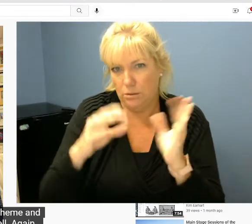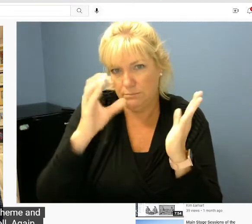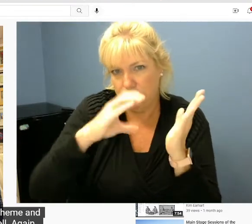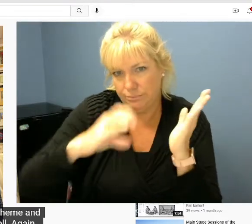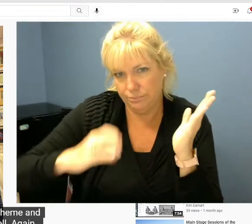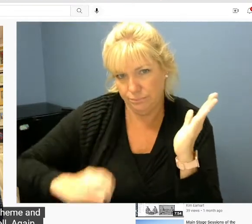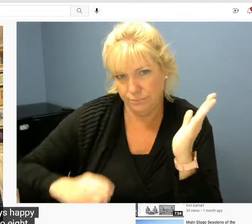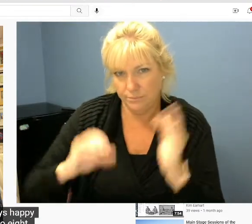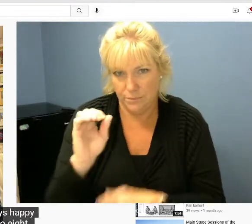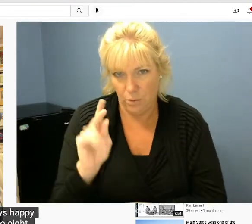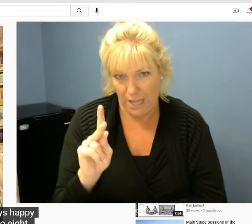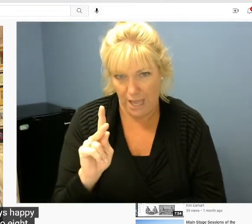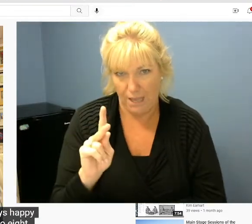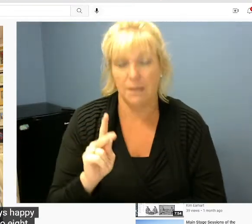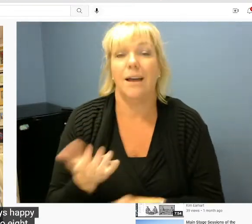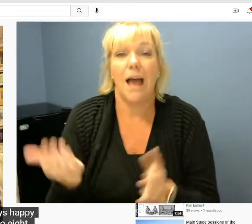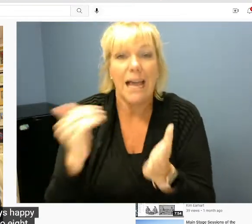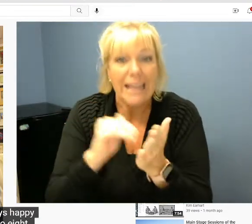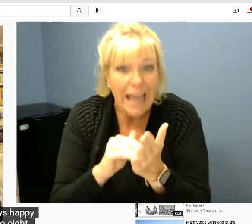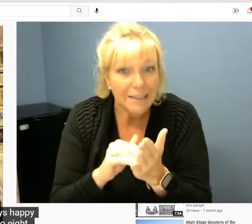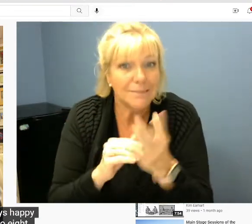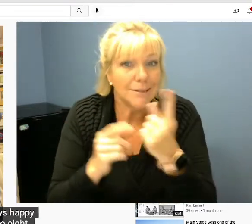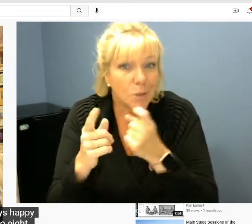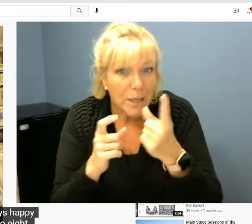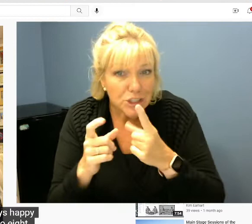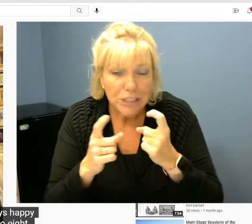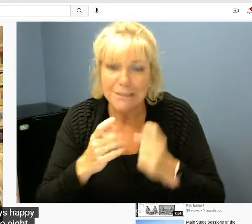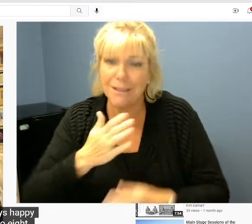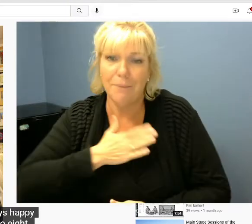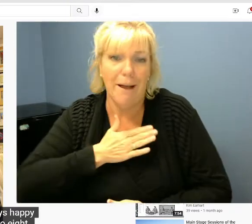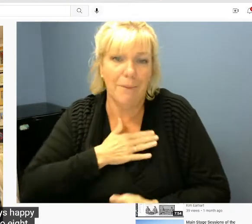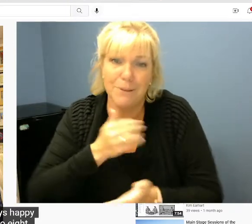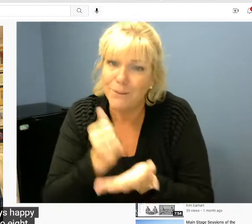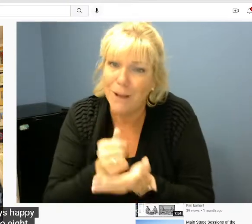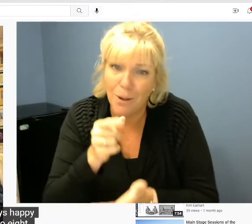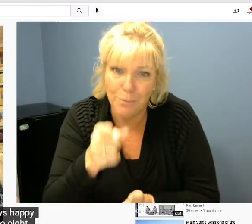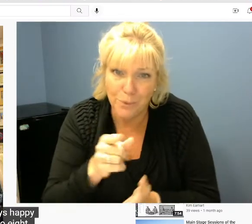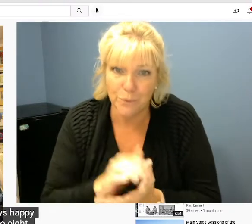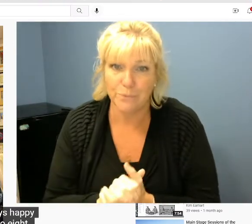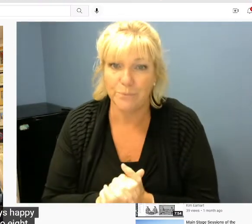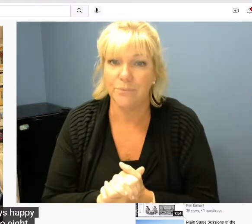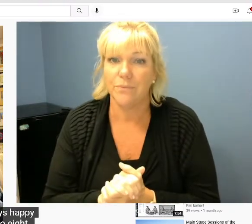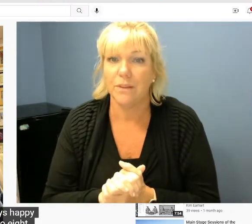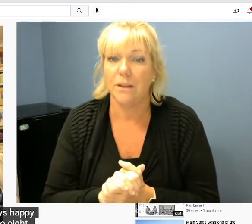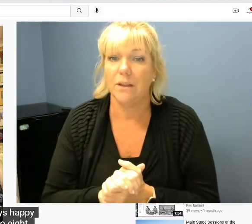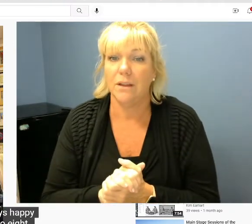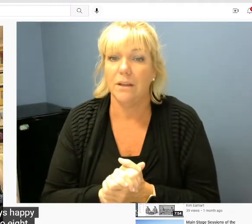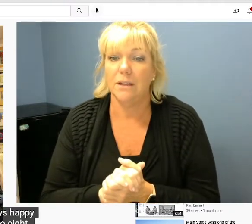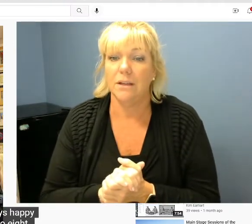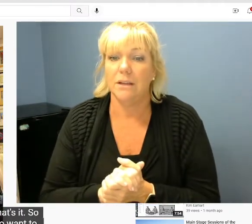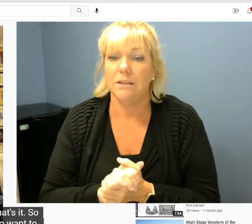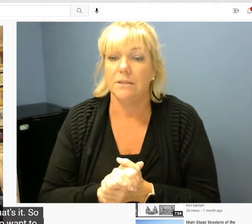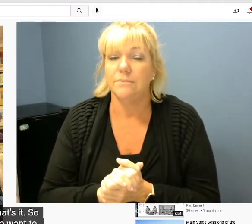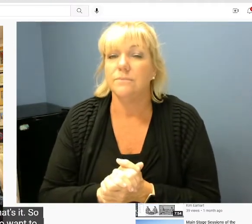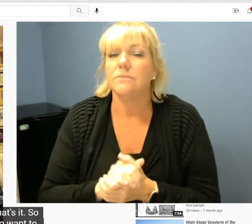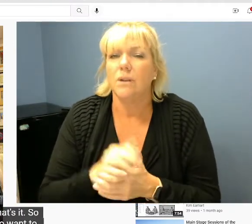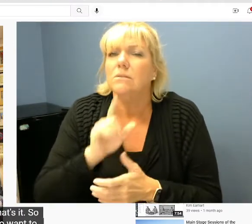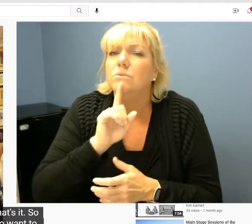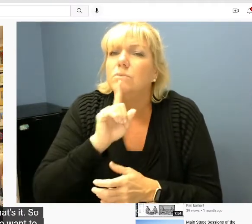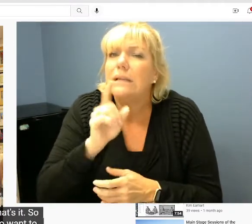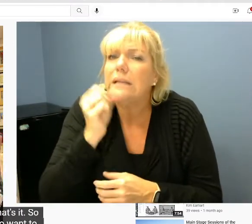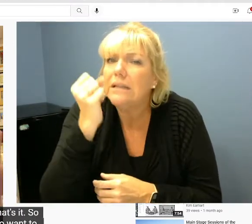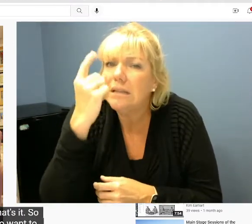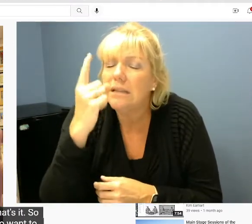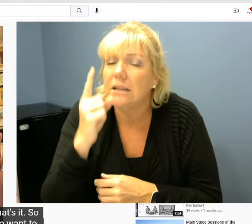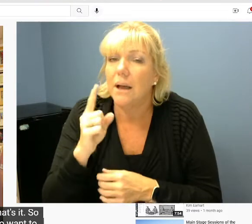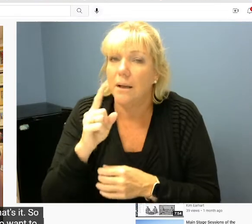well. Again, if you've got any questions, I'm always happy to help out. It is ultimately only 6 to 8 paragraphs.